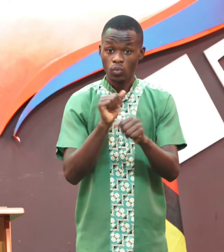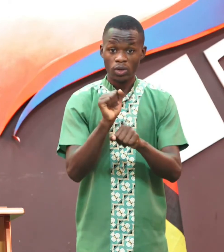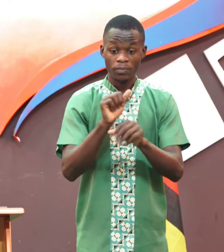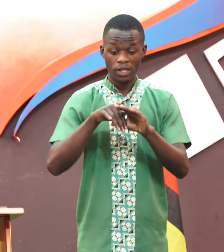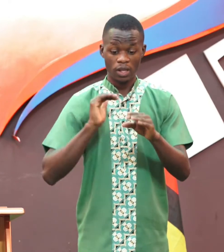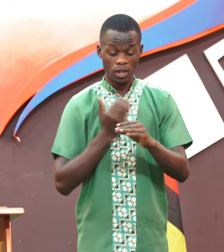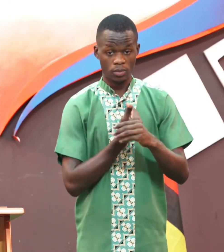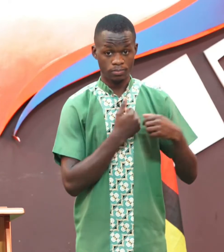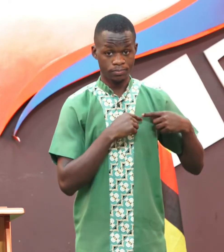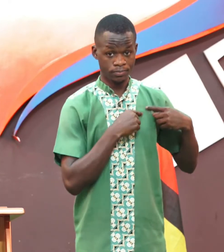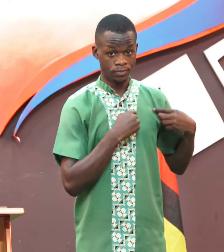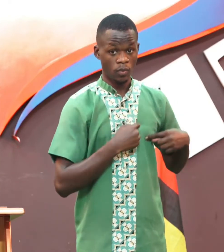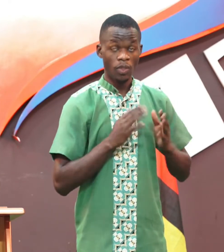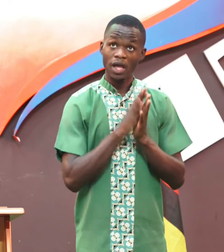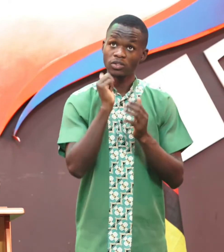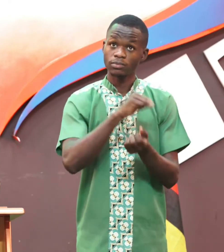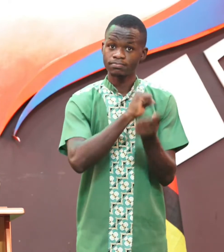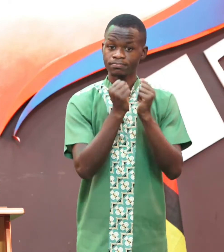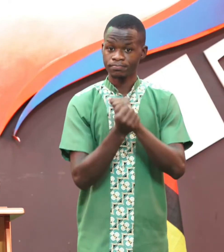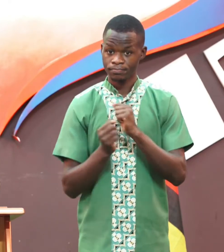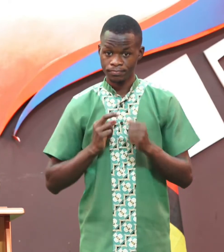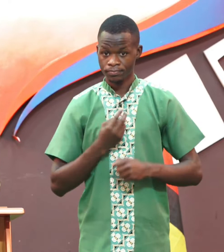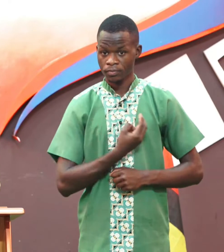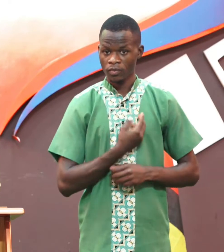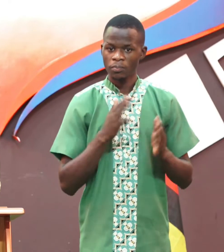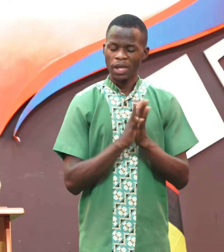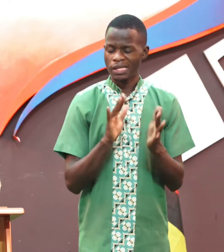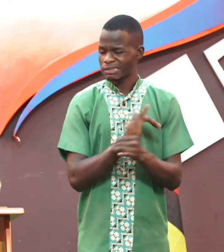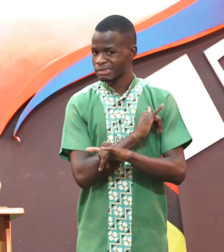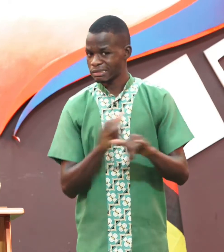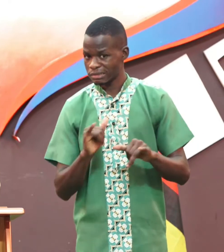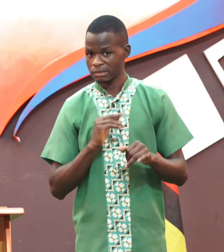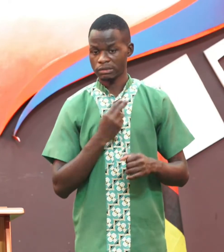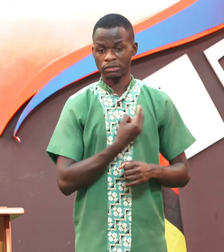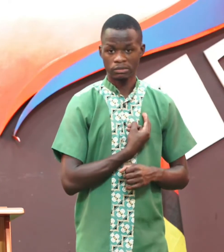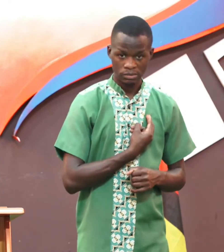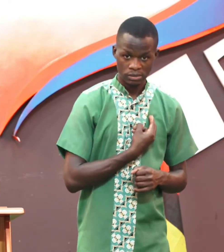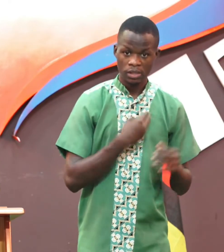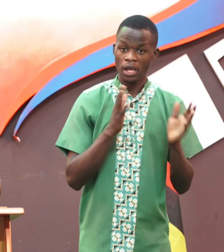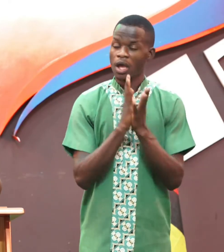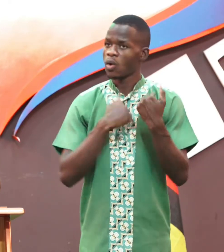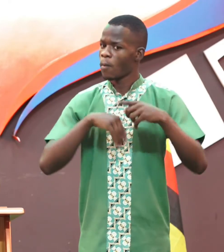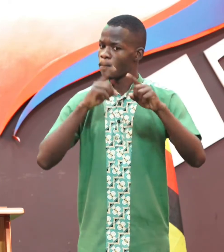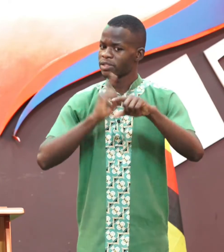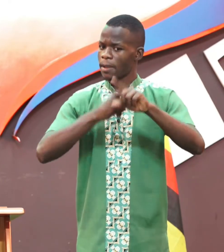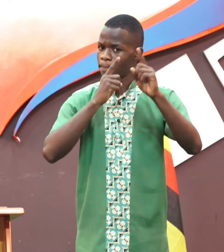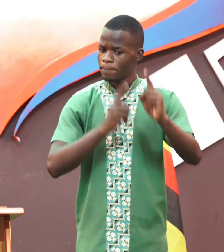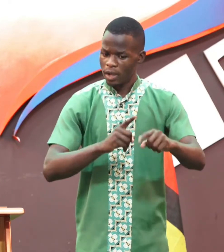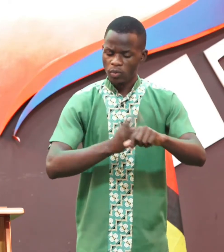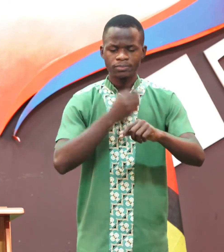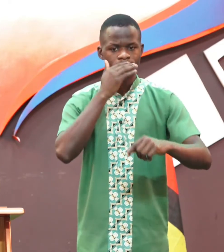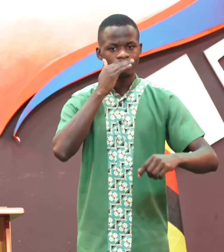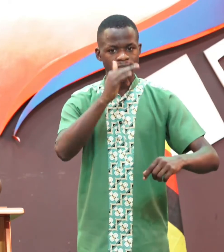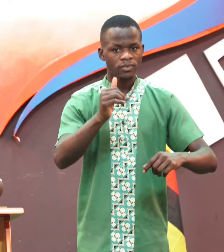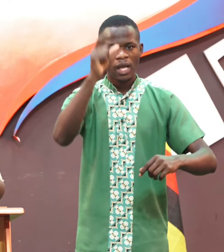new work in us, that he may transform us, that he may cleanse